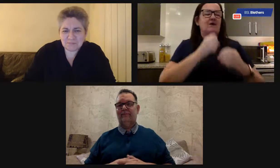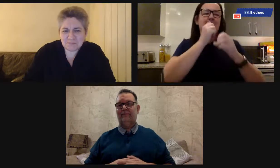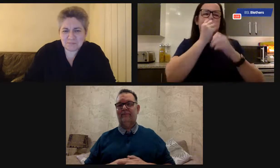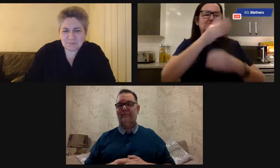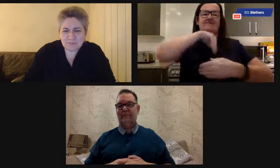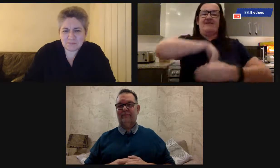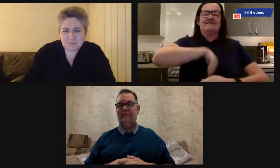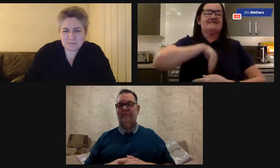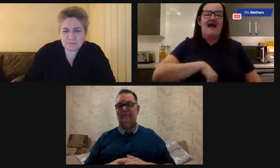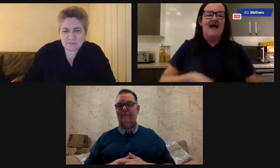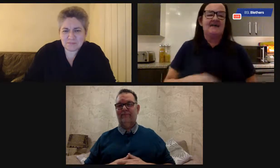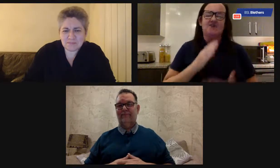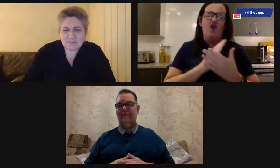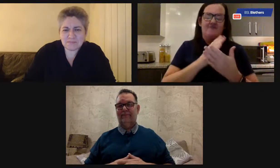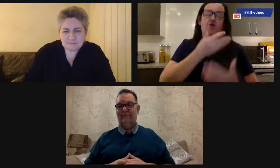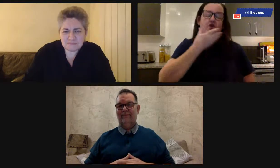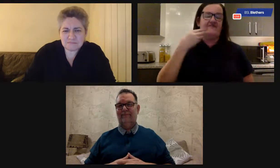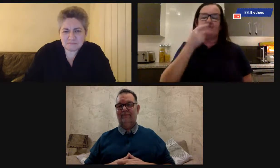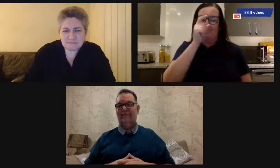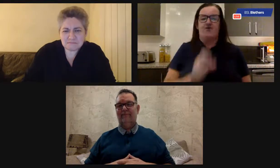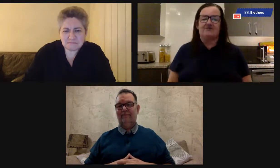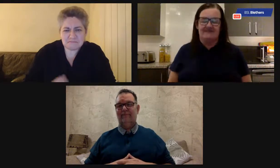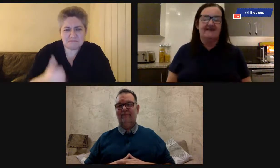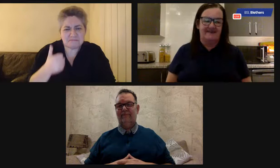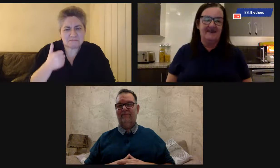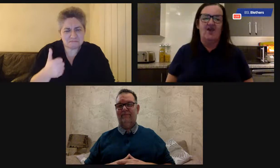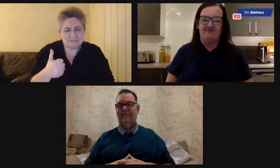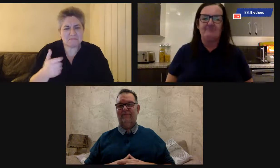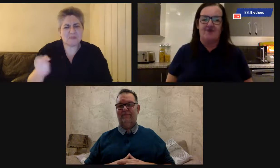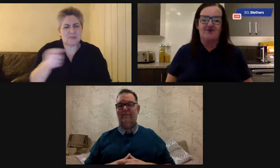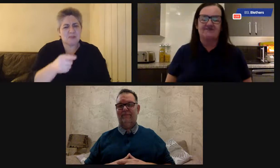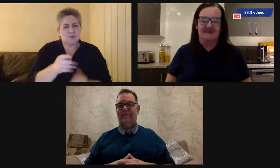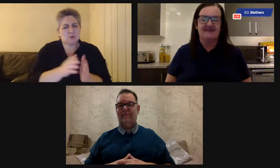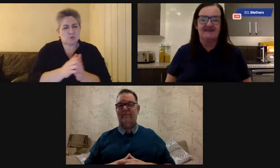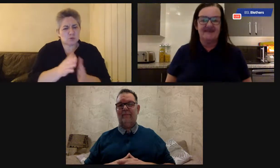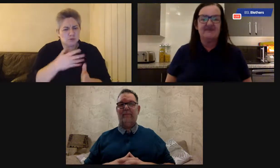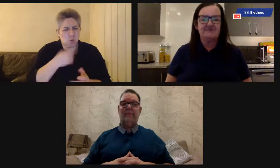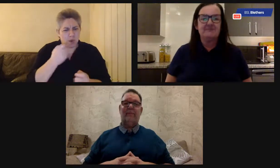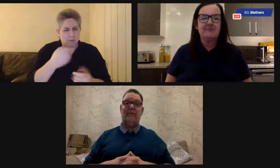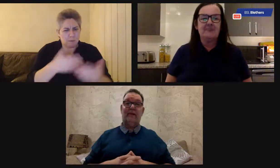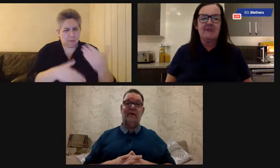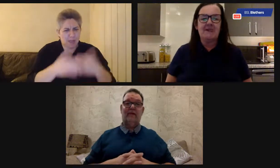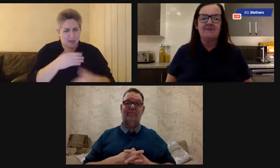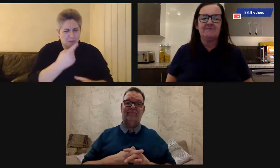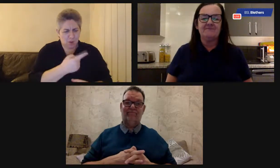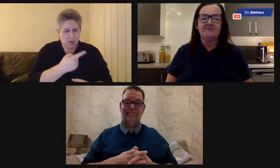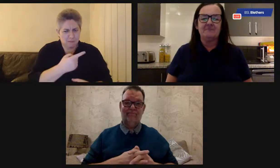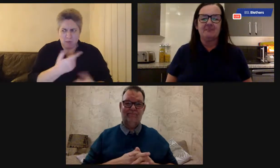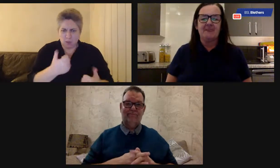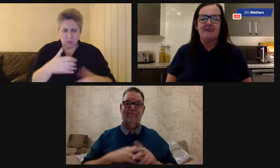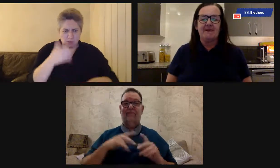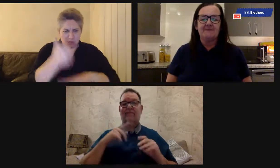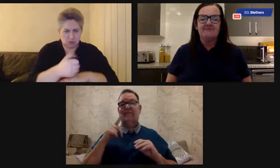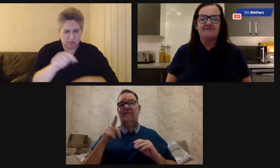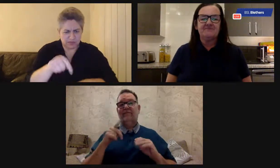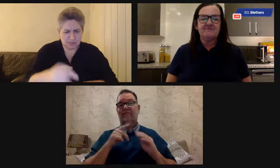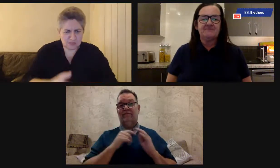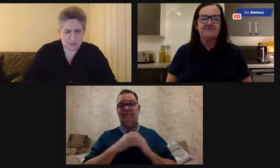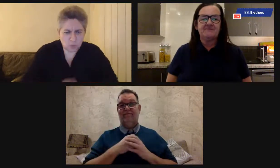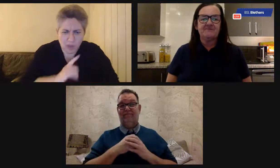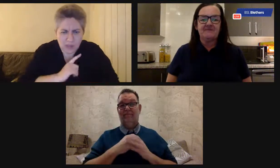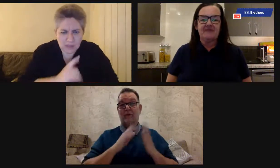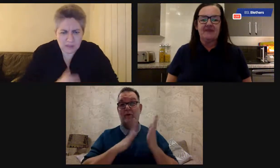UK 50 plus it started, there was nothing about that man that had changed. He was as sweet and as generous, as kind as he always